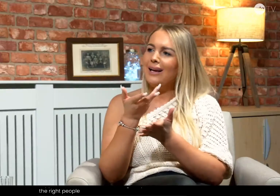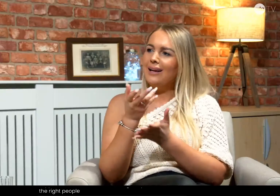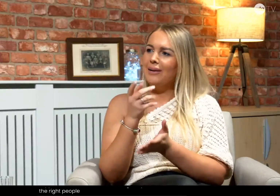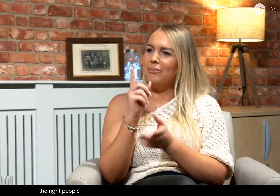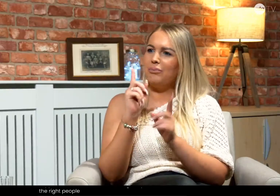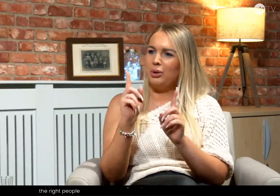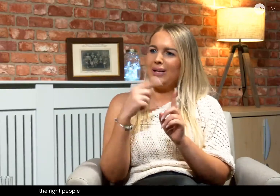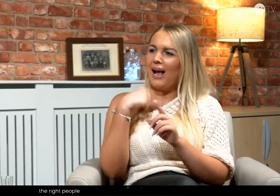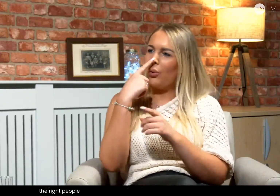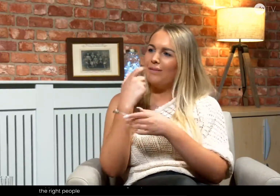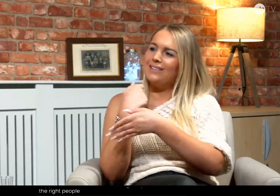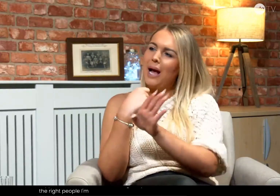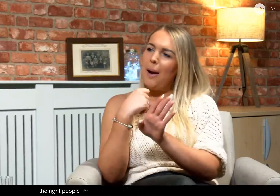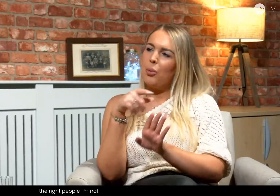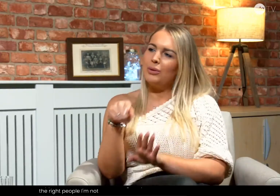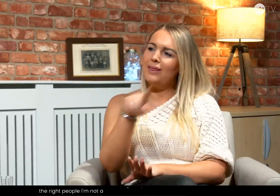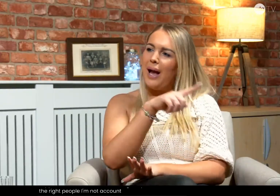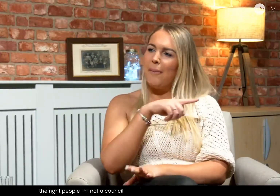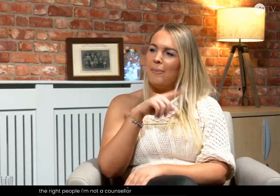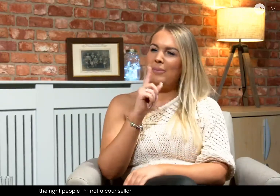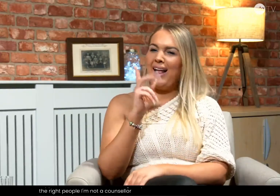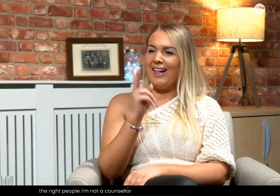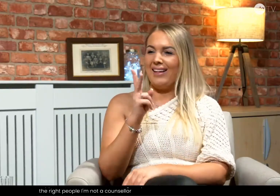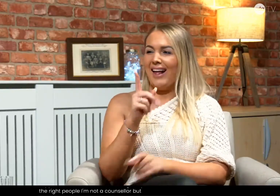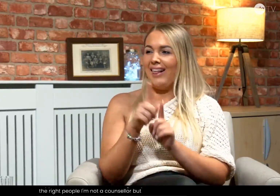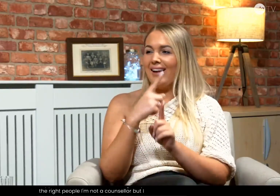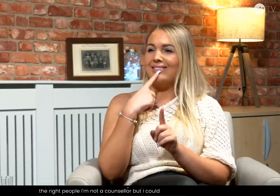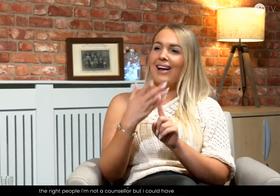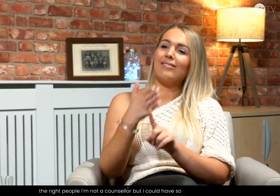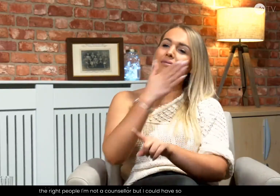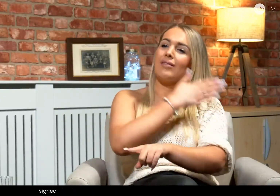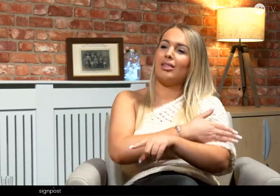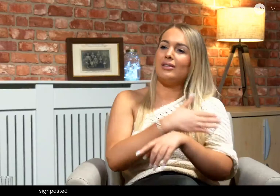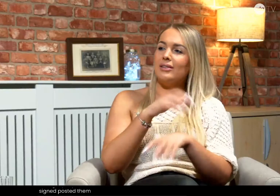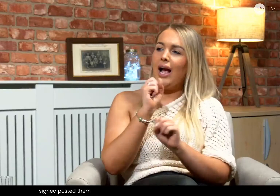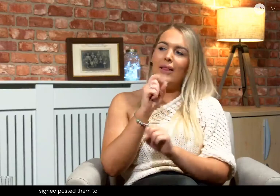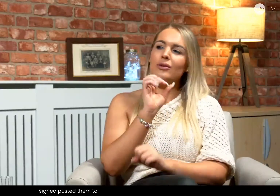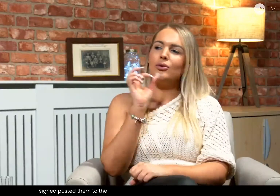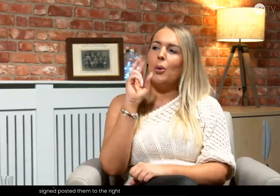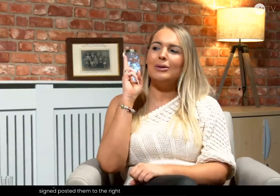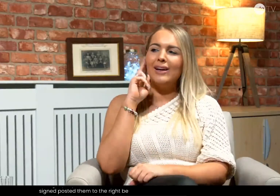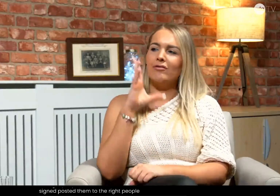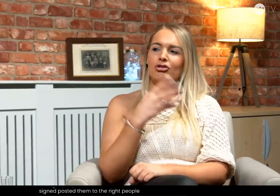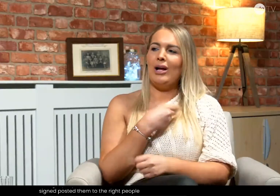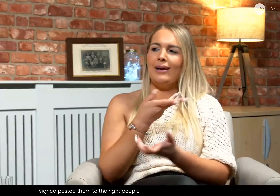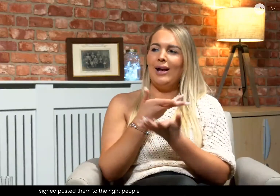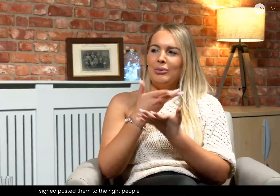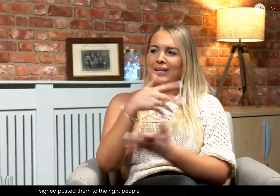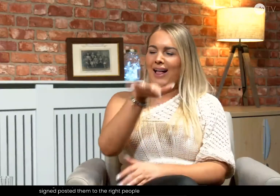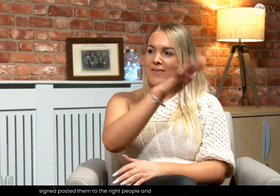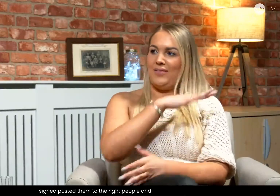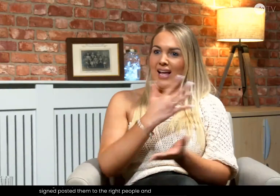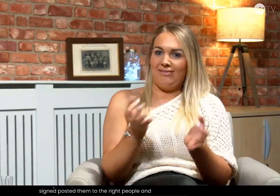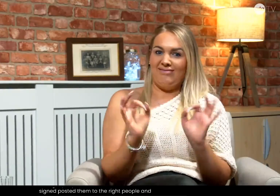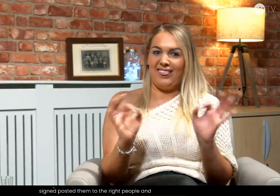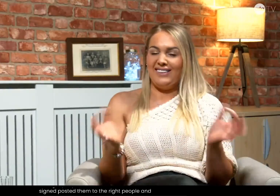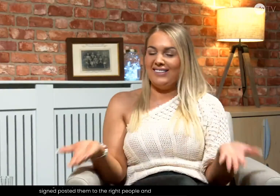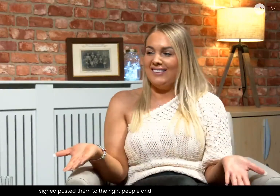not a counsellor, but I could have signposted them to the right people. And yeah, there are, like I said